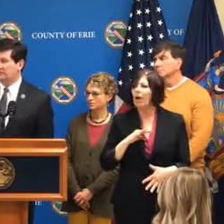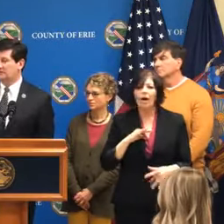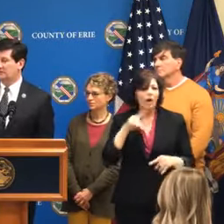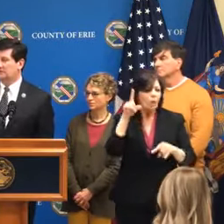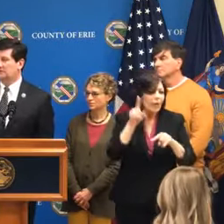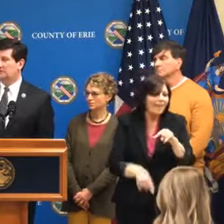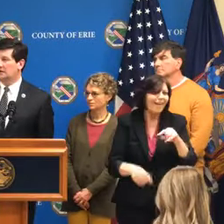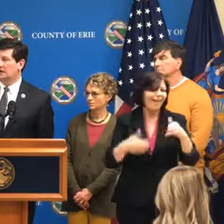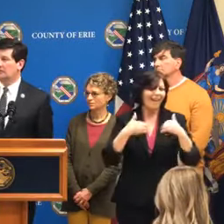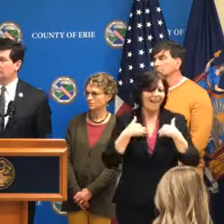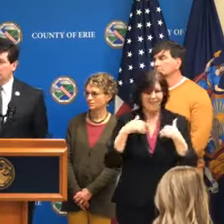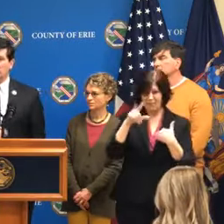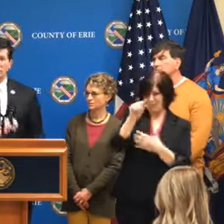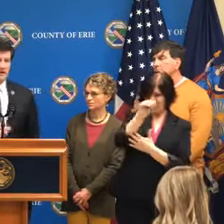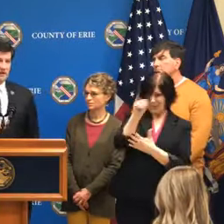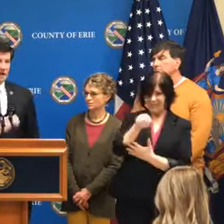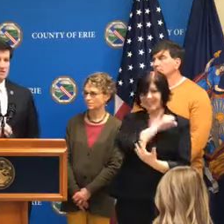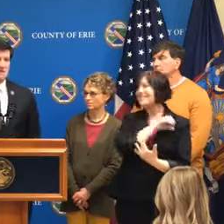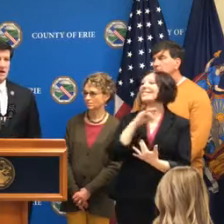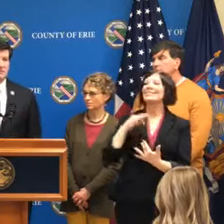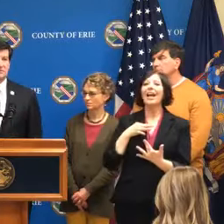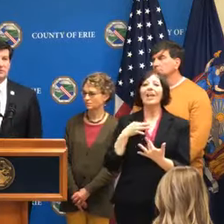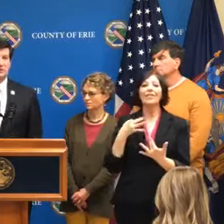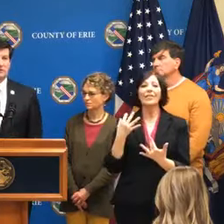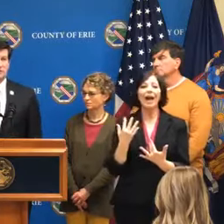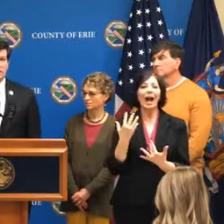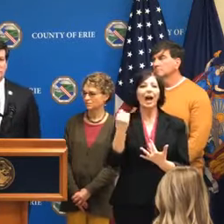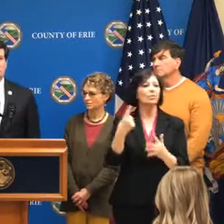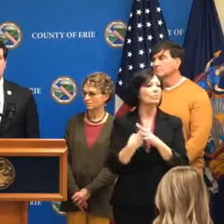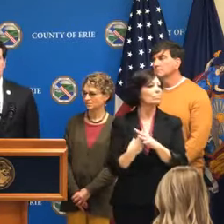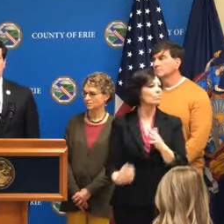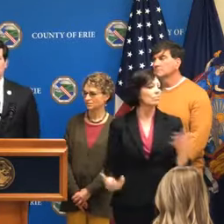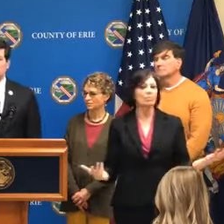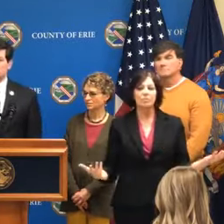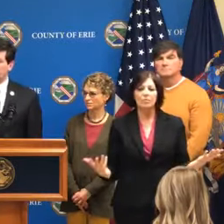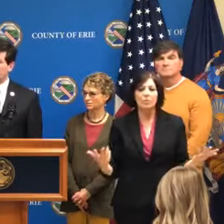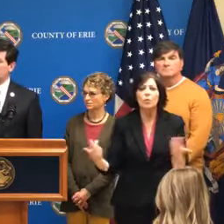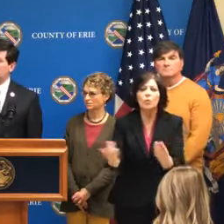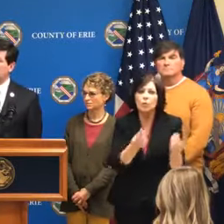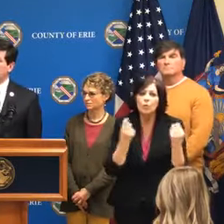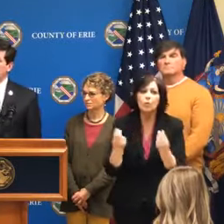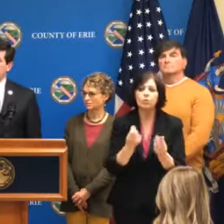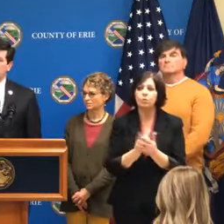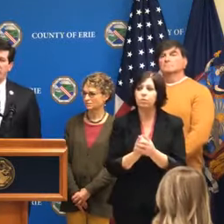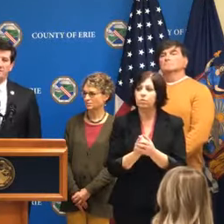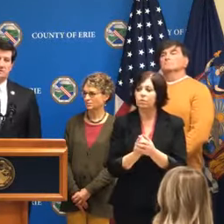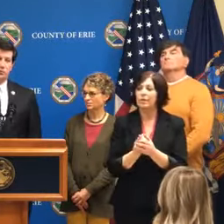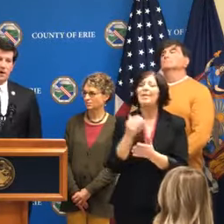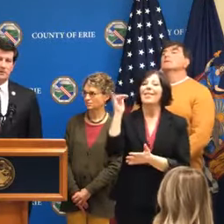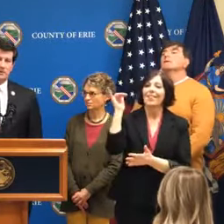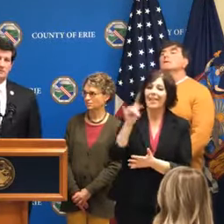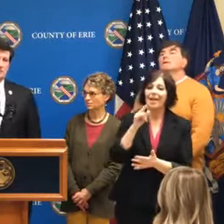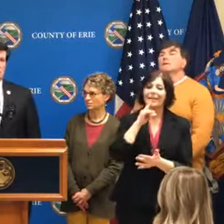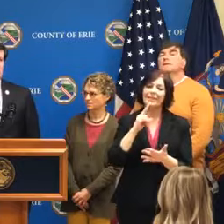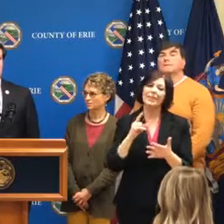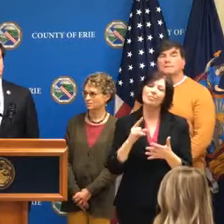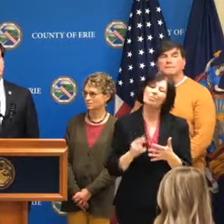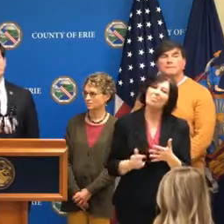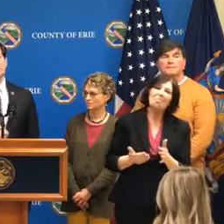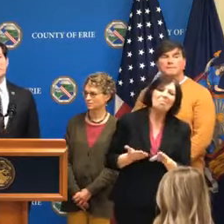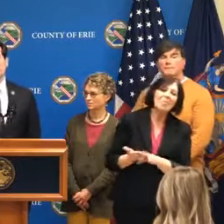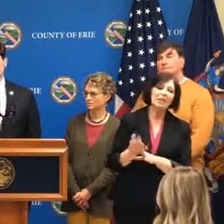staff at a large amount disappearing from healthcare organizations in the near future. So that is the primary reason why